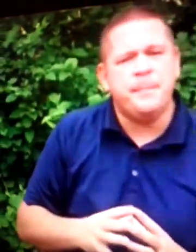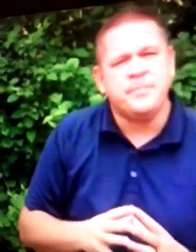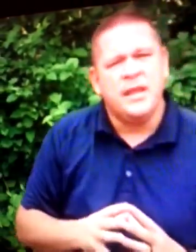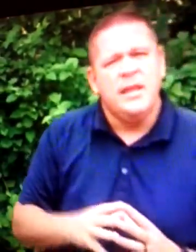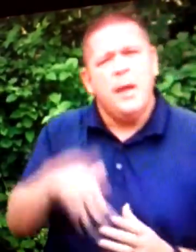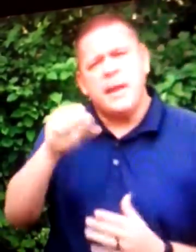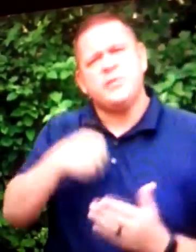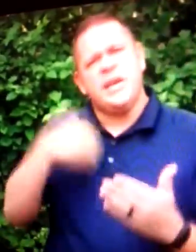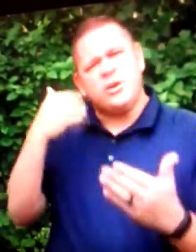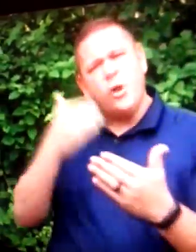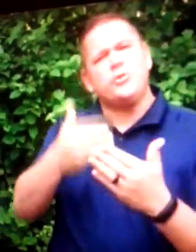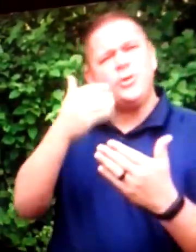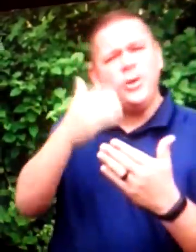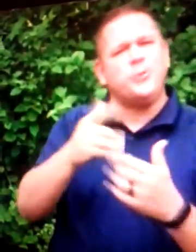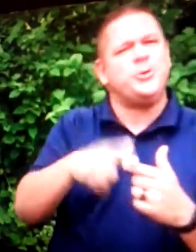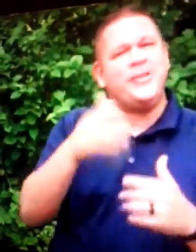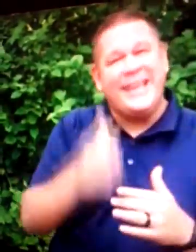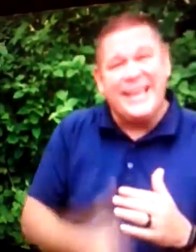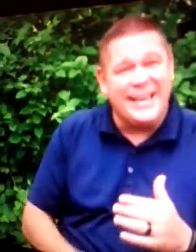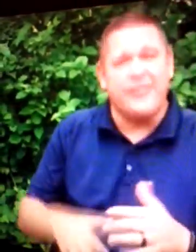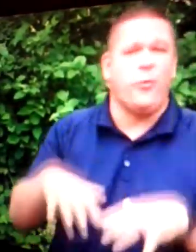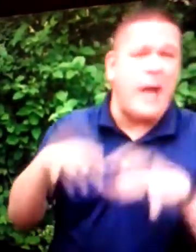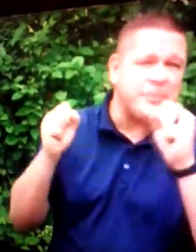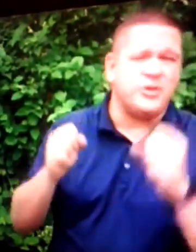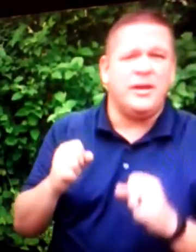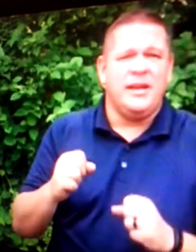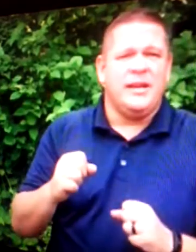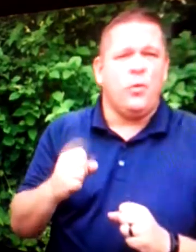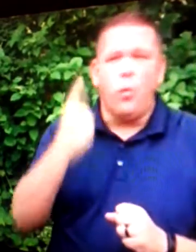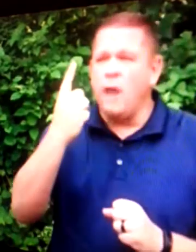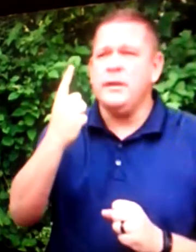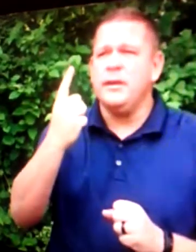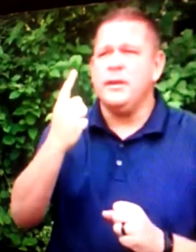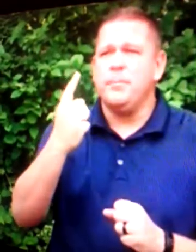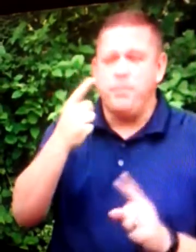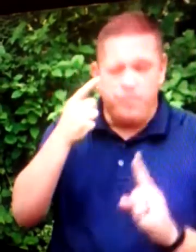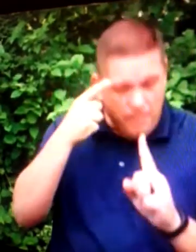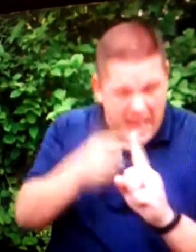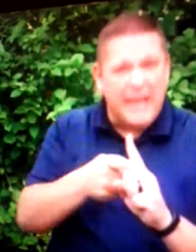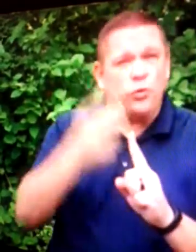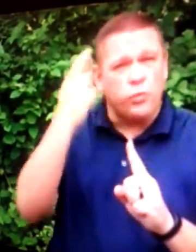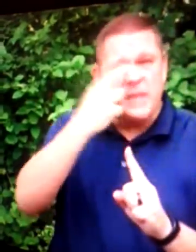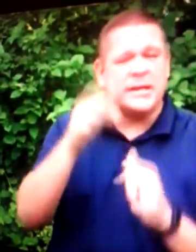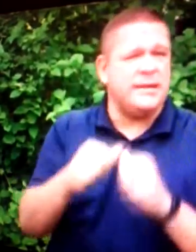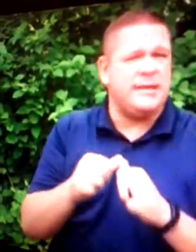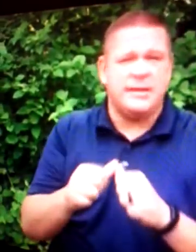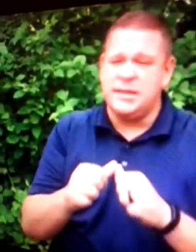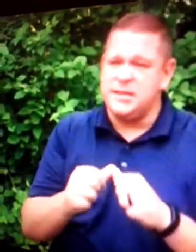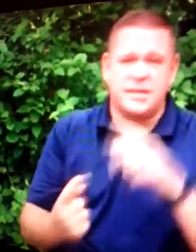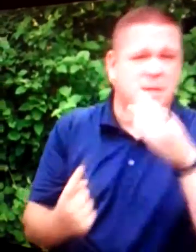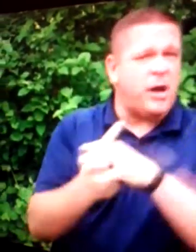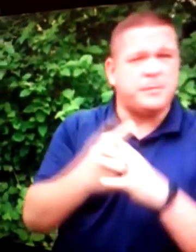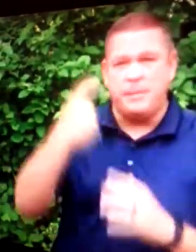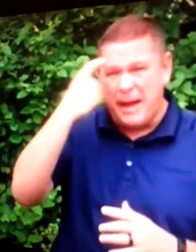time. But as we get closer and closer to the end and the rapture, one main reason consistently pops up in